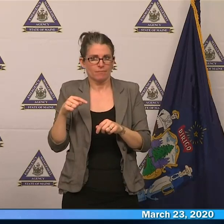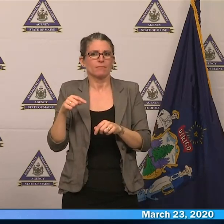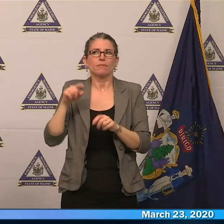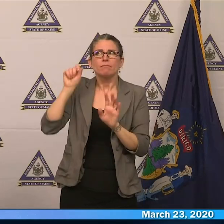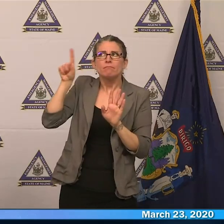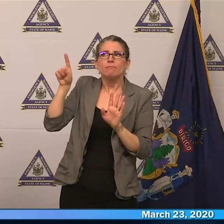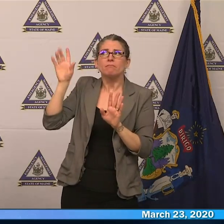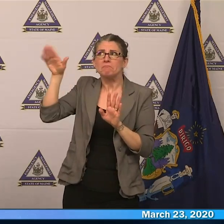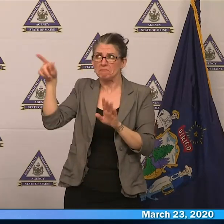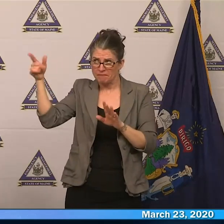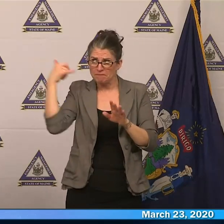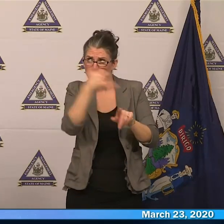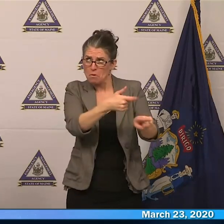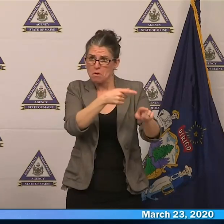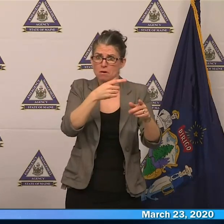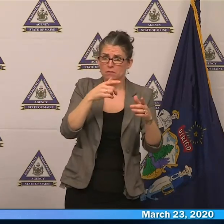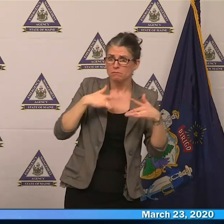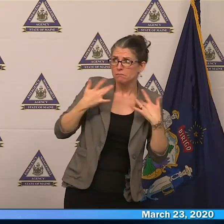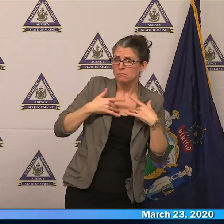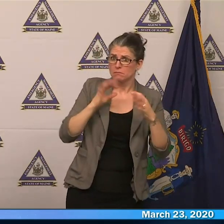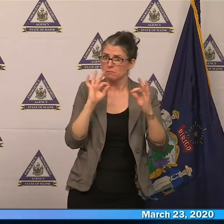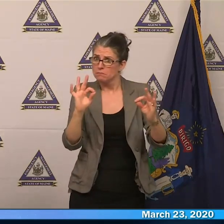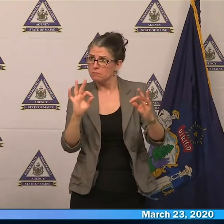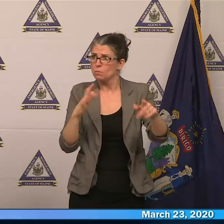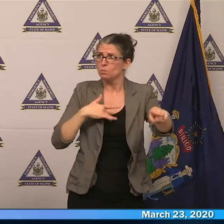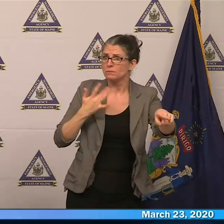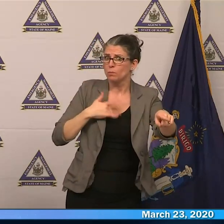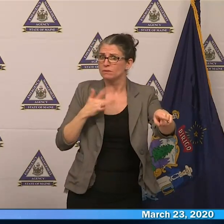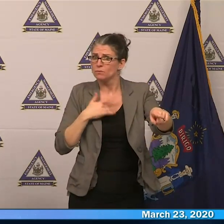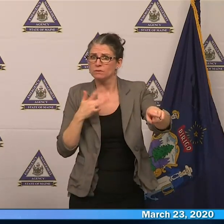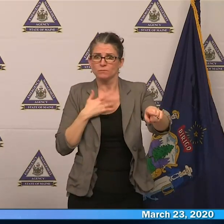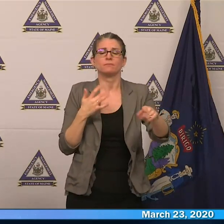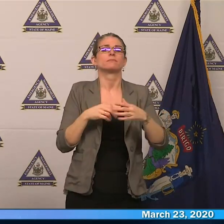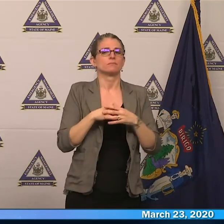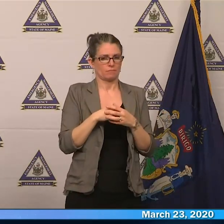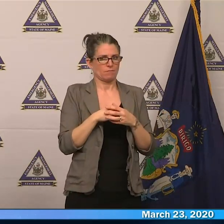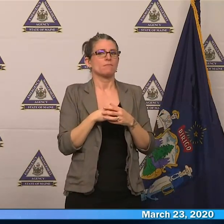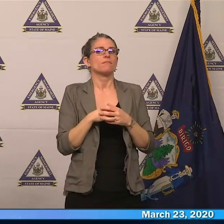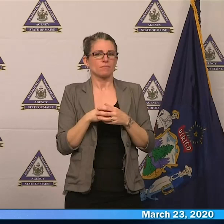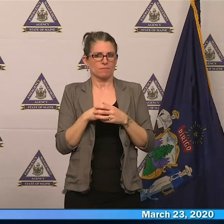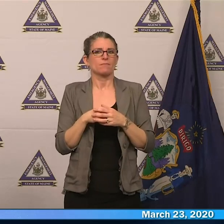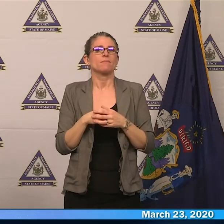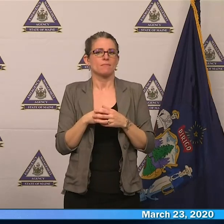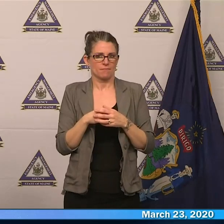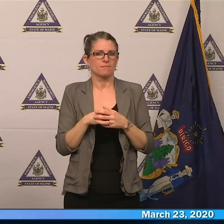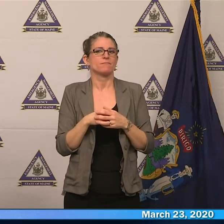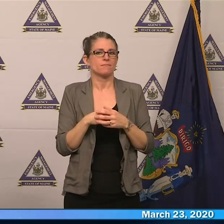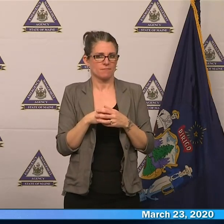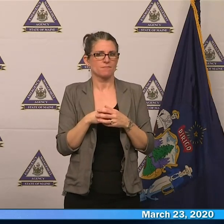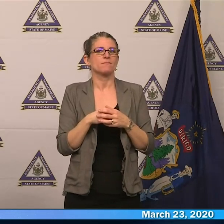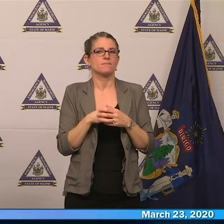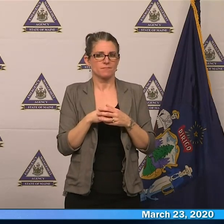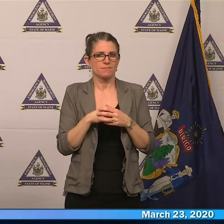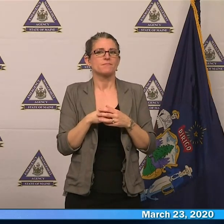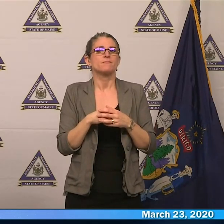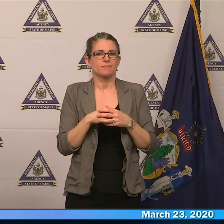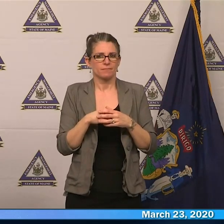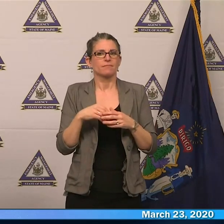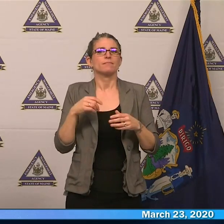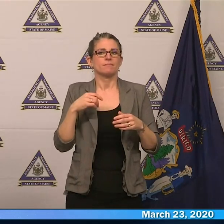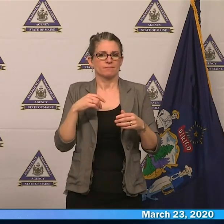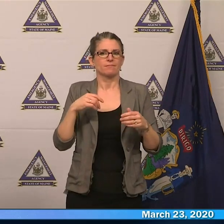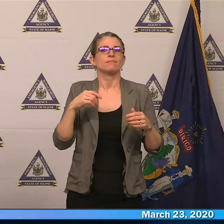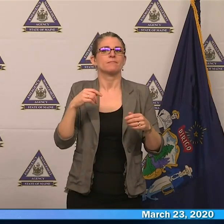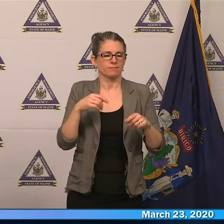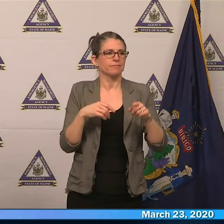single day to make sure we're getting them what they need. Yesterday, we spoke to them, and they had an immediate request for some protective equipment.